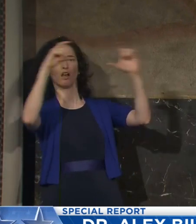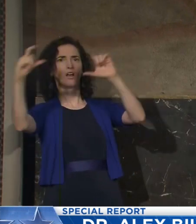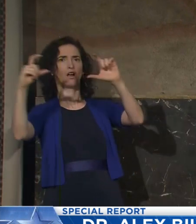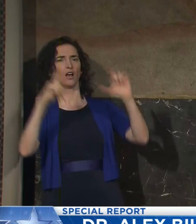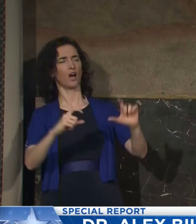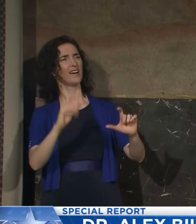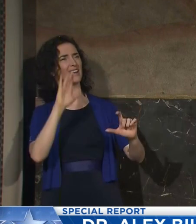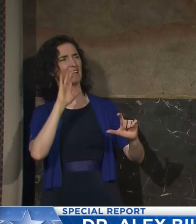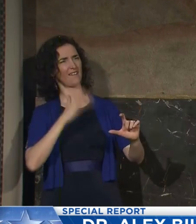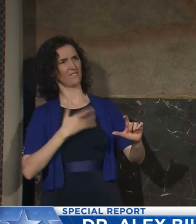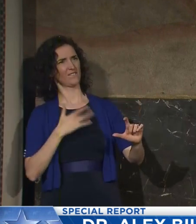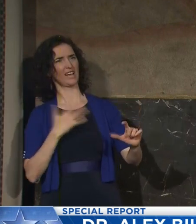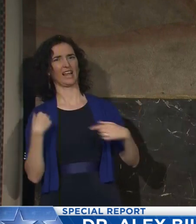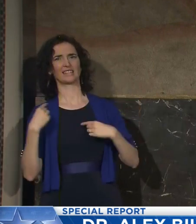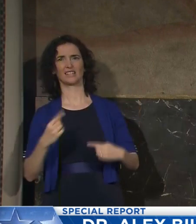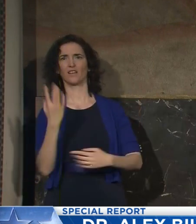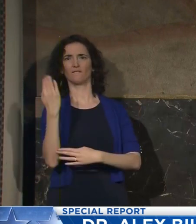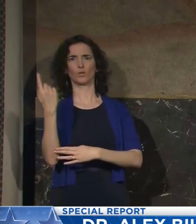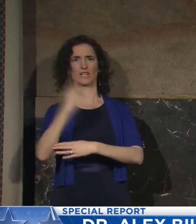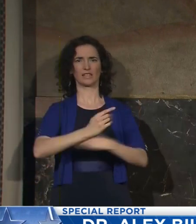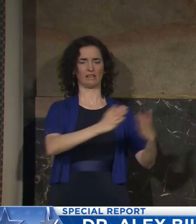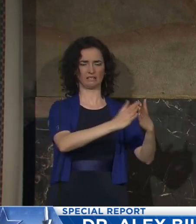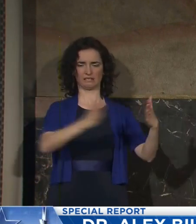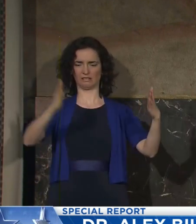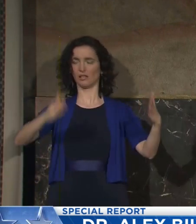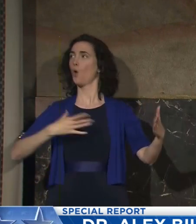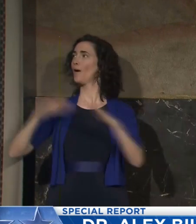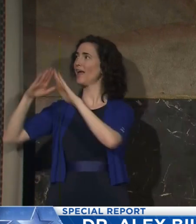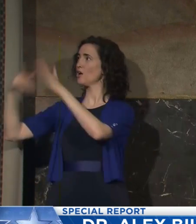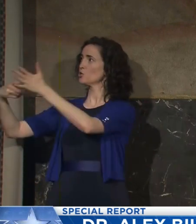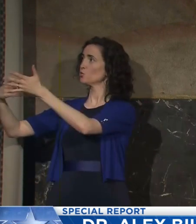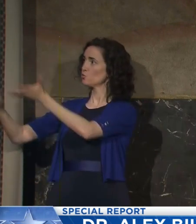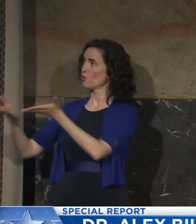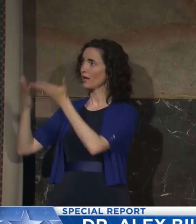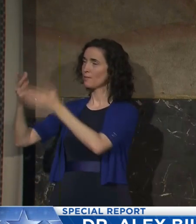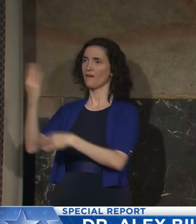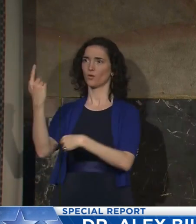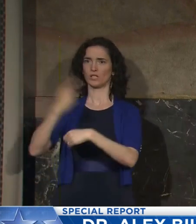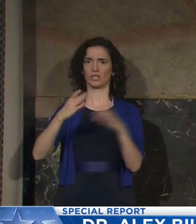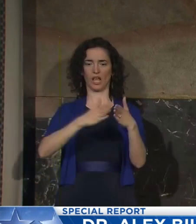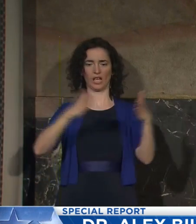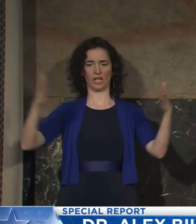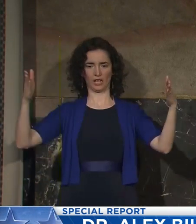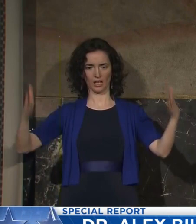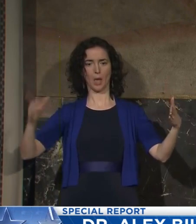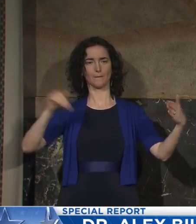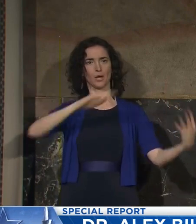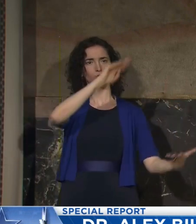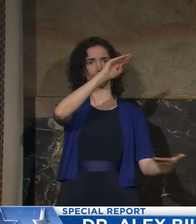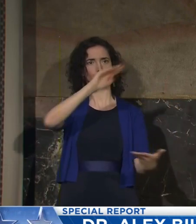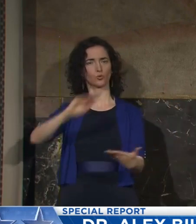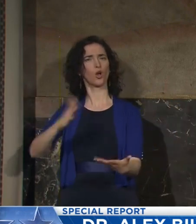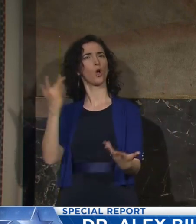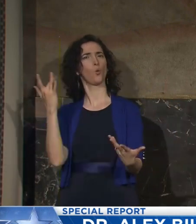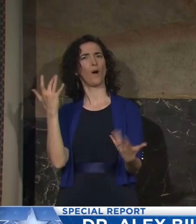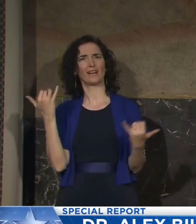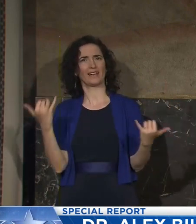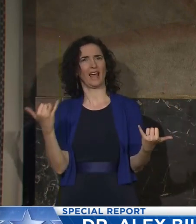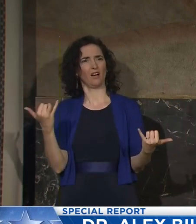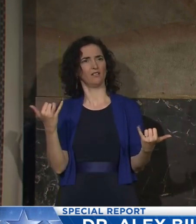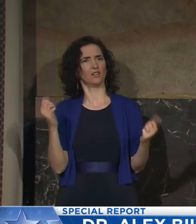14-day threshold that the White House recommends. So why are we still allowed to reopen now with the